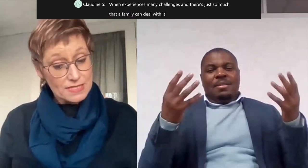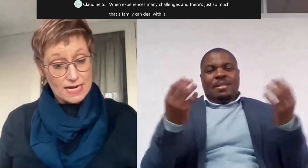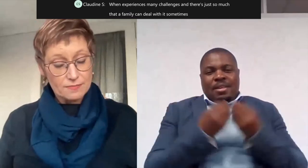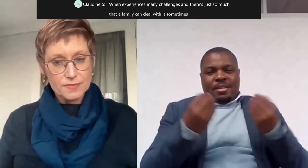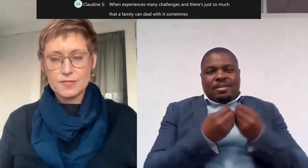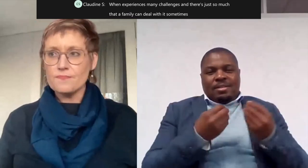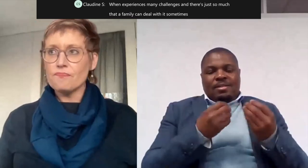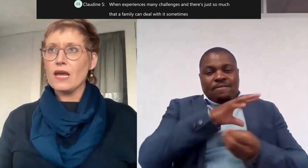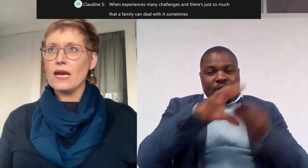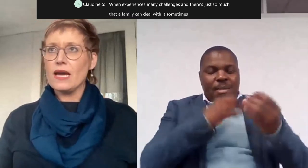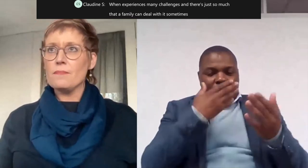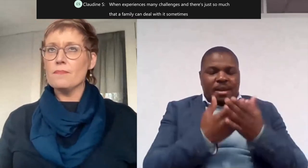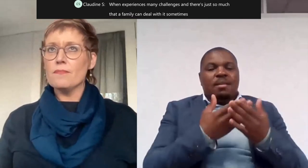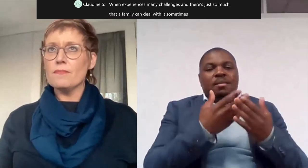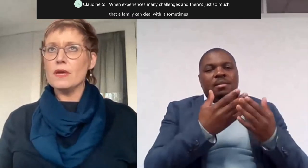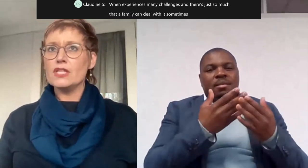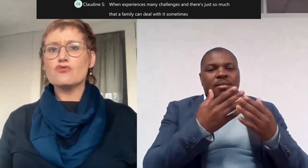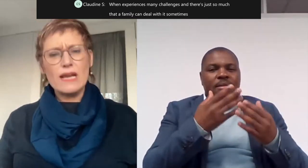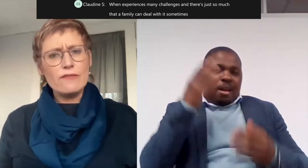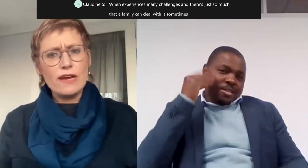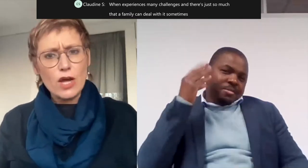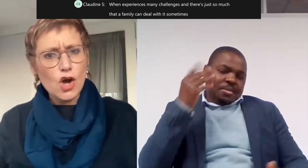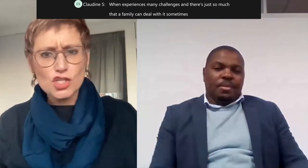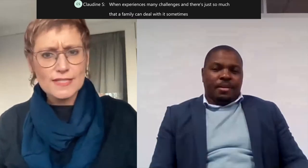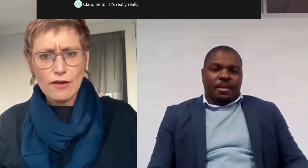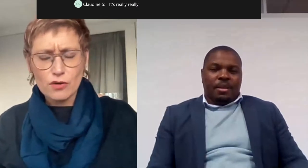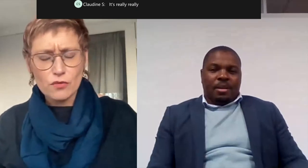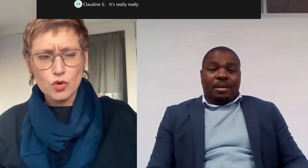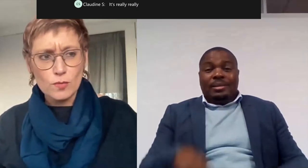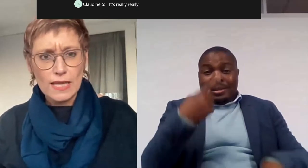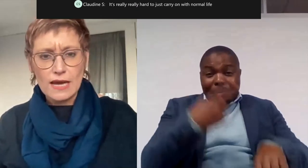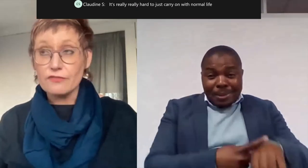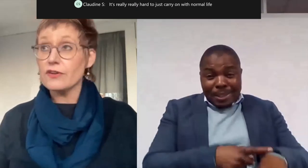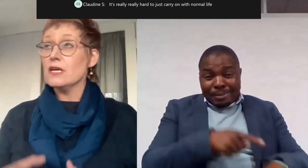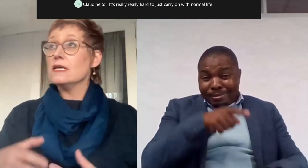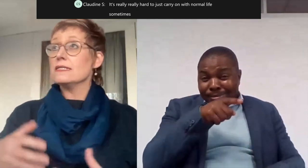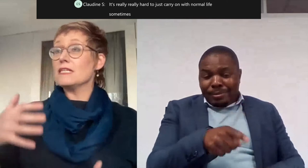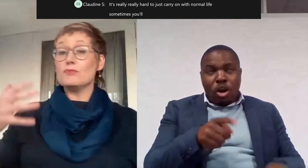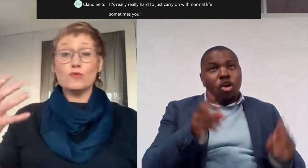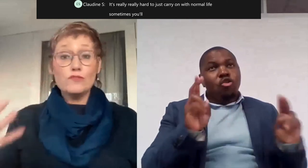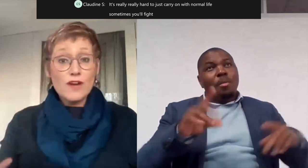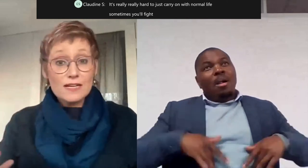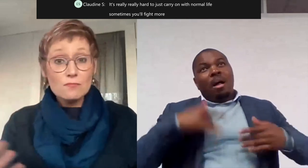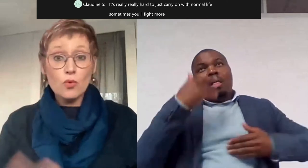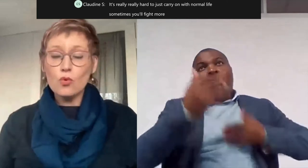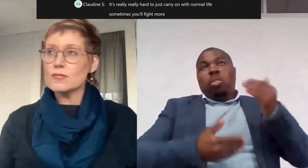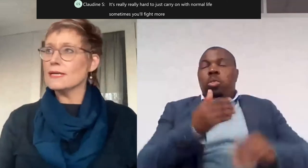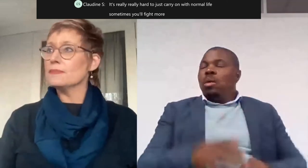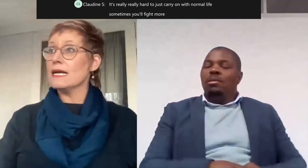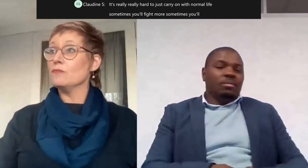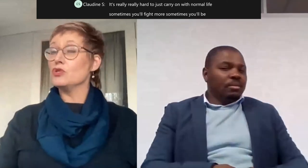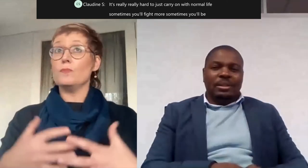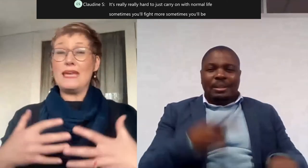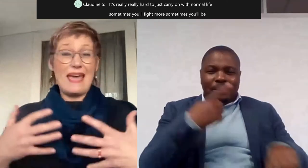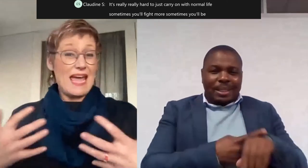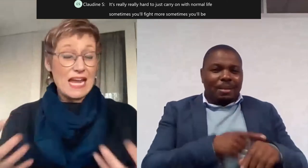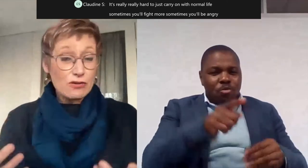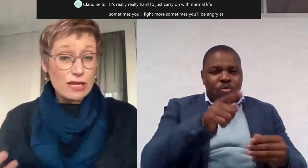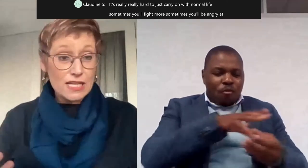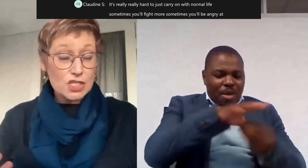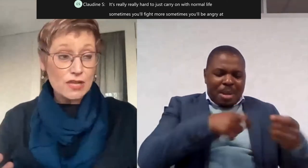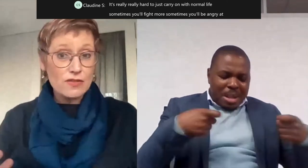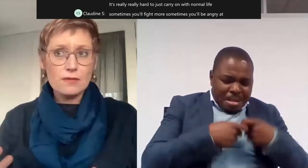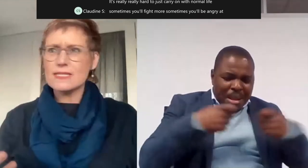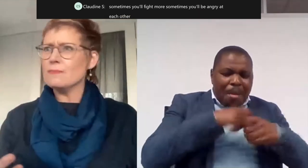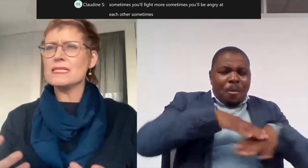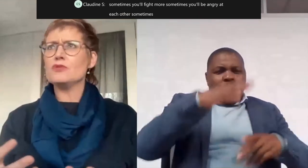that sometimes it's really, really hard to just carry on with a normal life. Sometimes you'll fight more. Sometimes you'll be